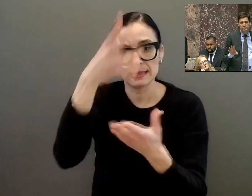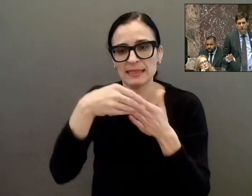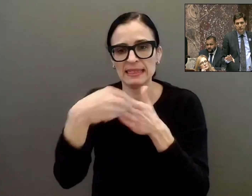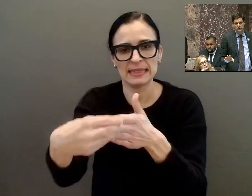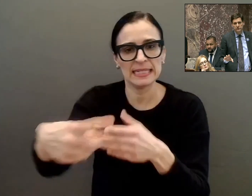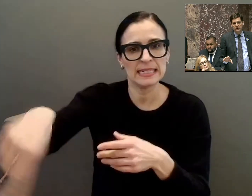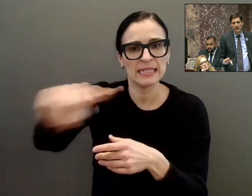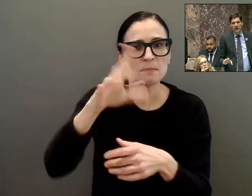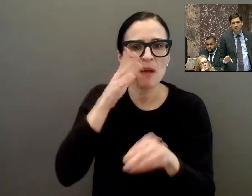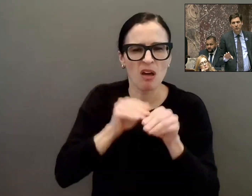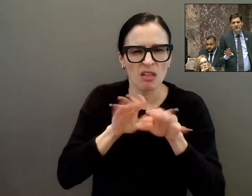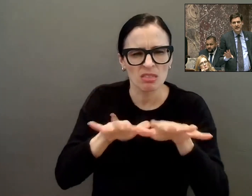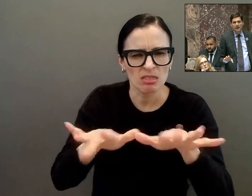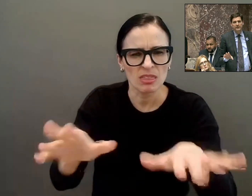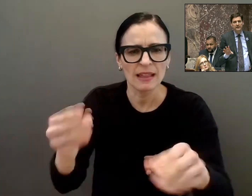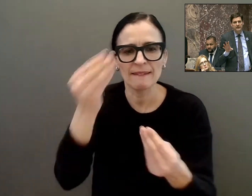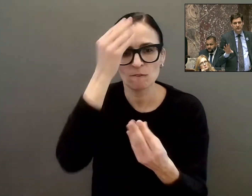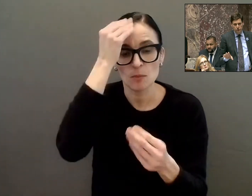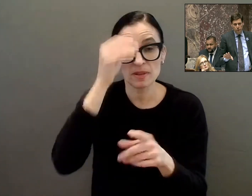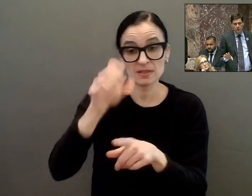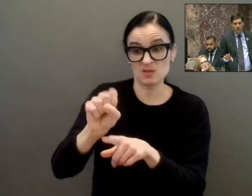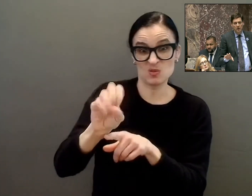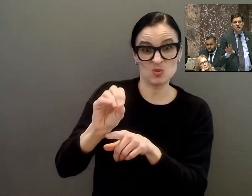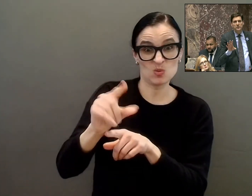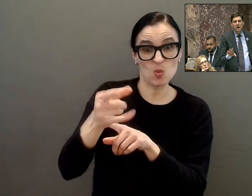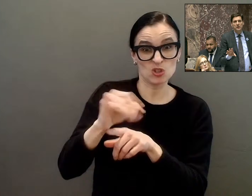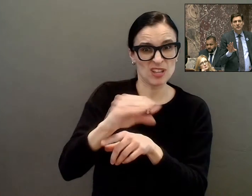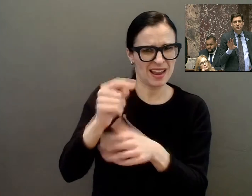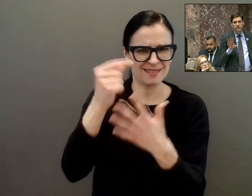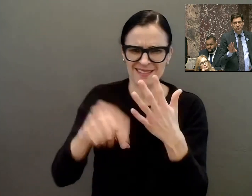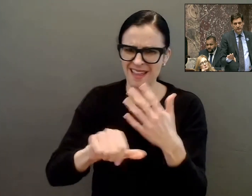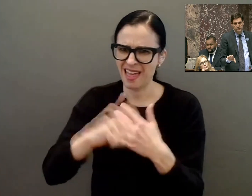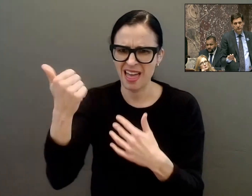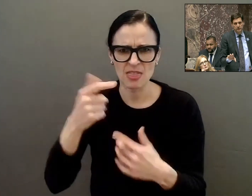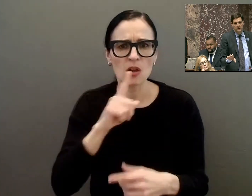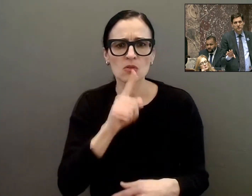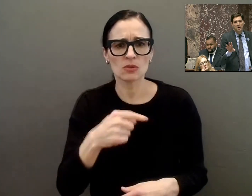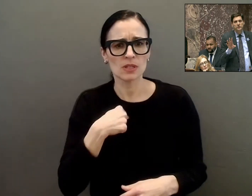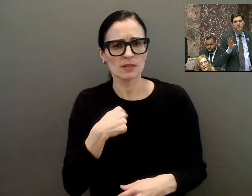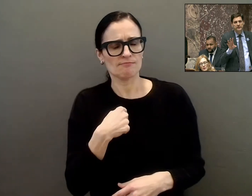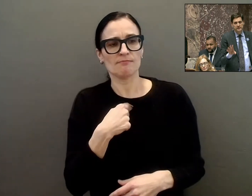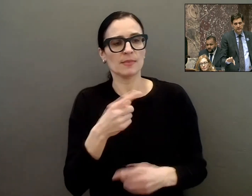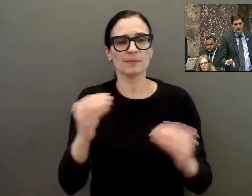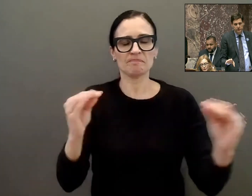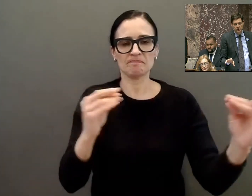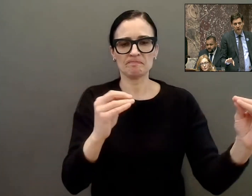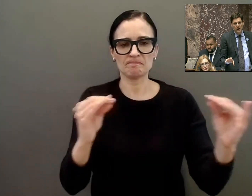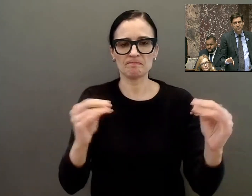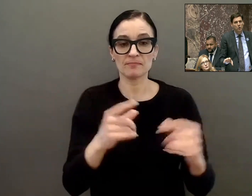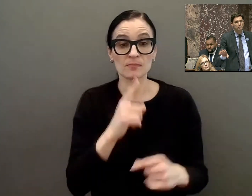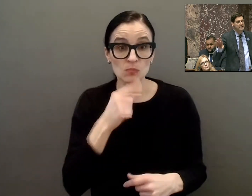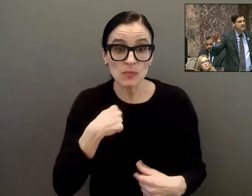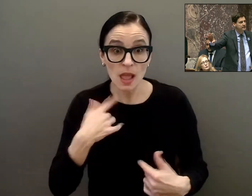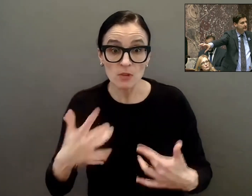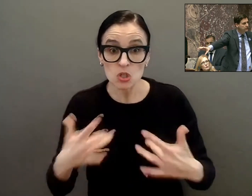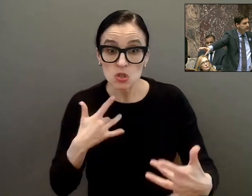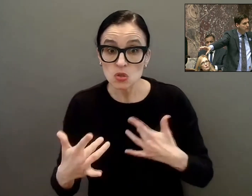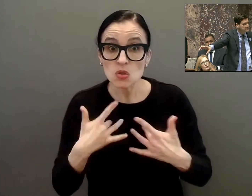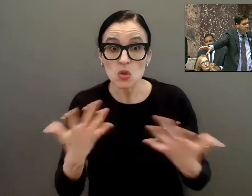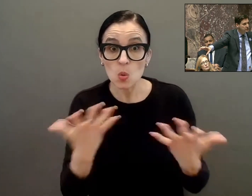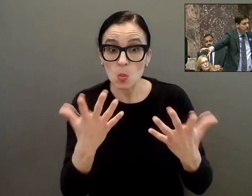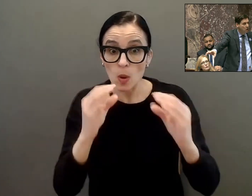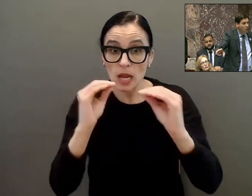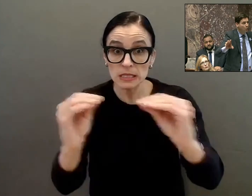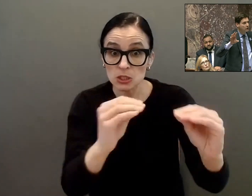have concerns about what's happening in a school, talk to your teacher. Talk to your kid's teacher. Don't listen to the Leader of